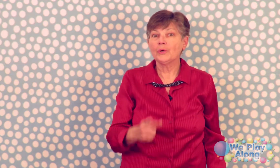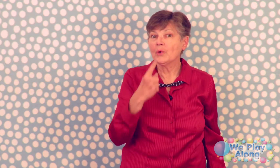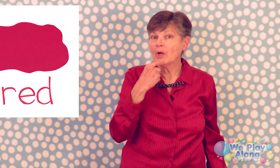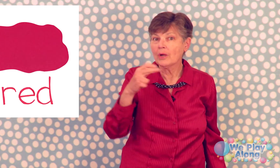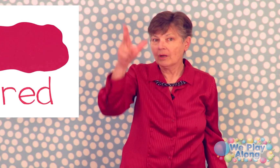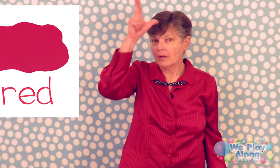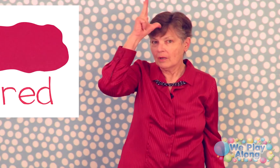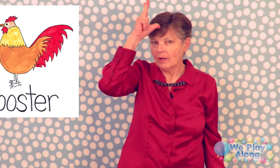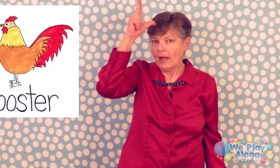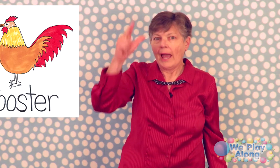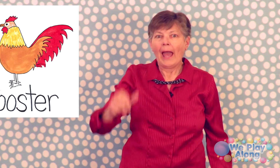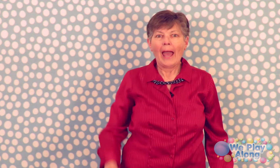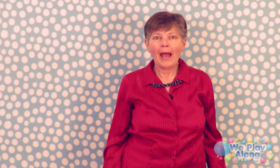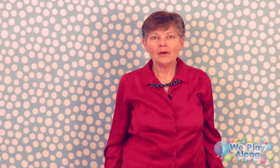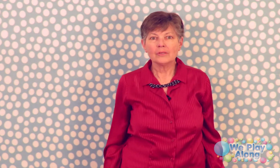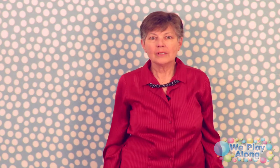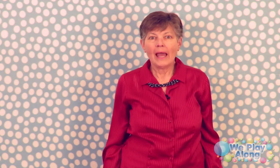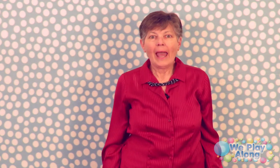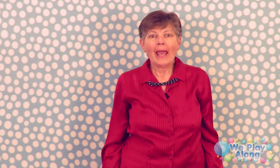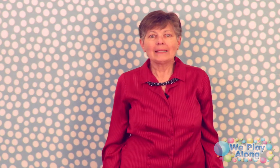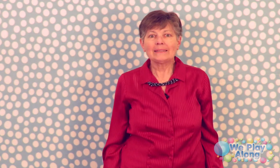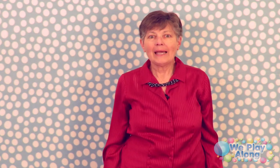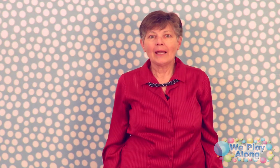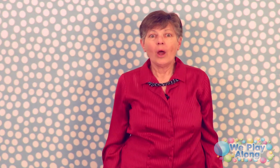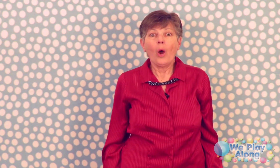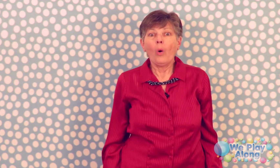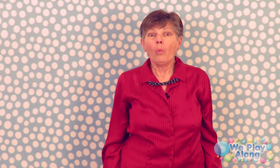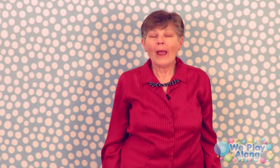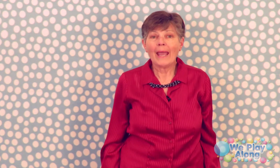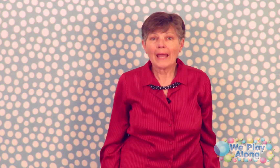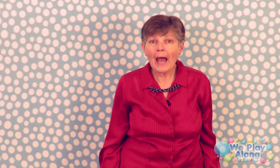to house and said, "Wake up.